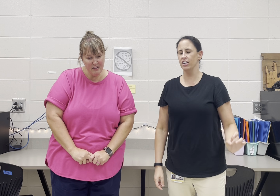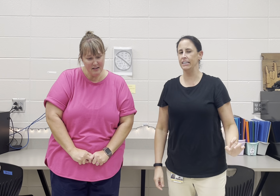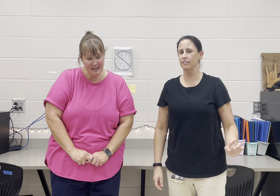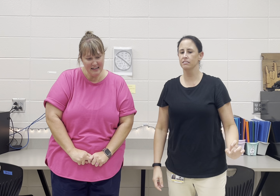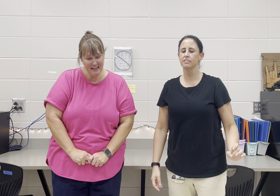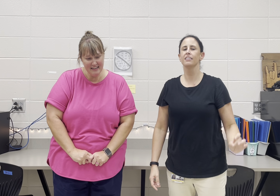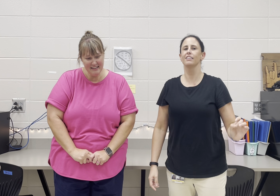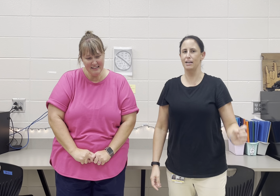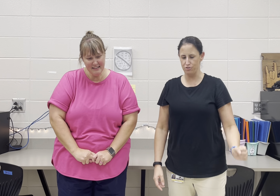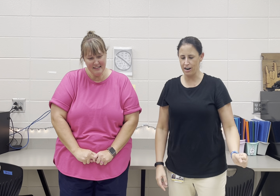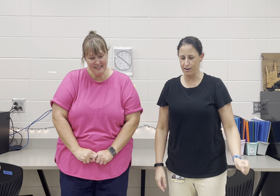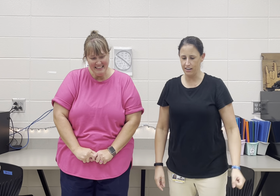library, library.